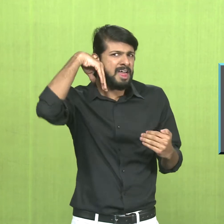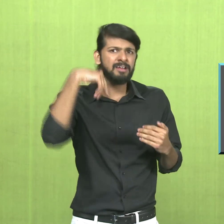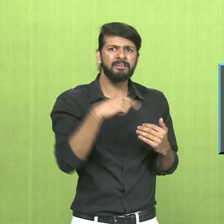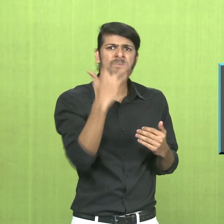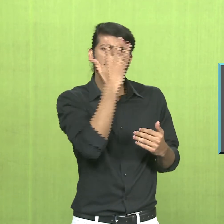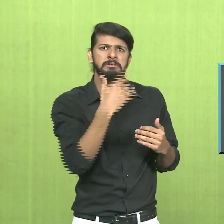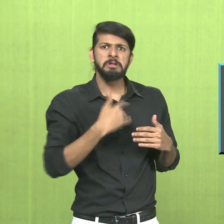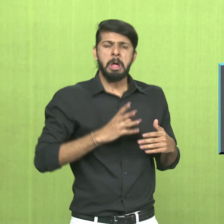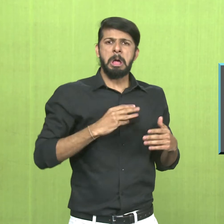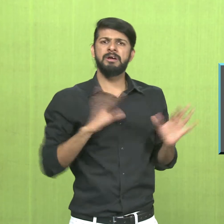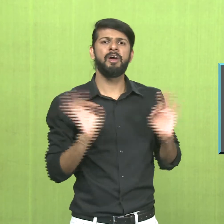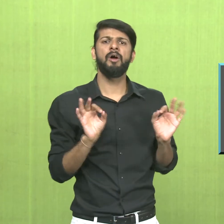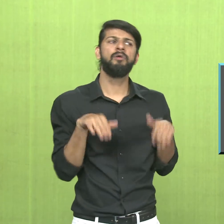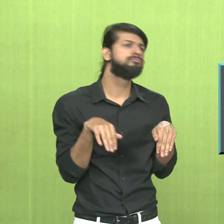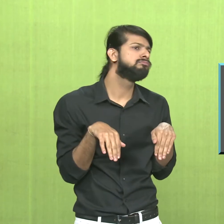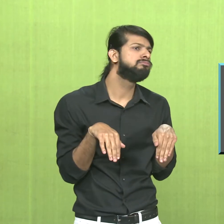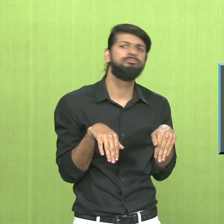and comfortable in the arms of the girl.